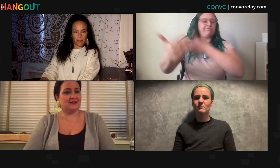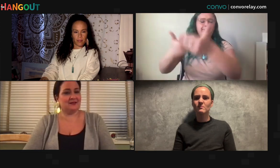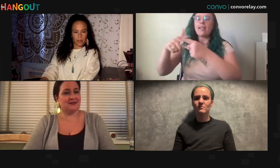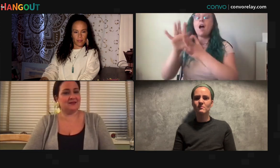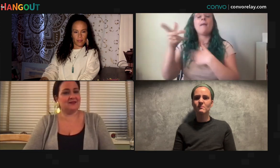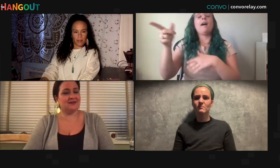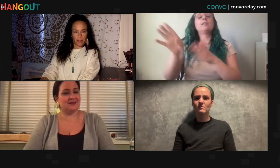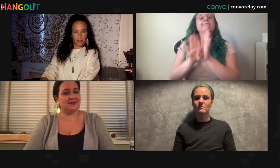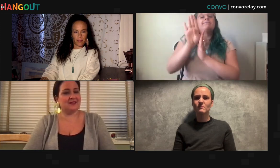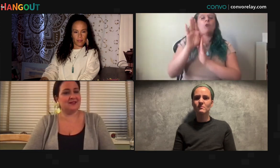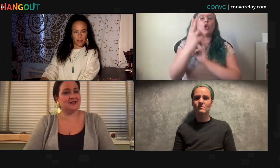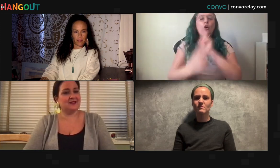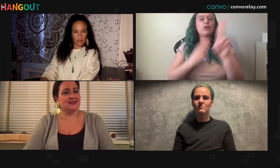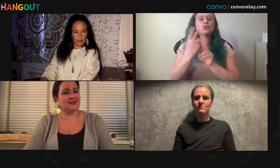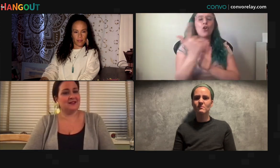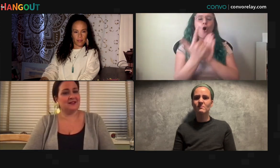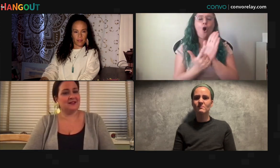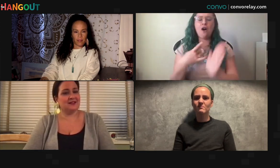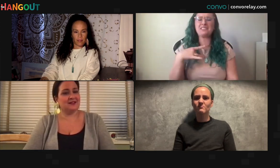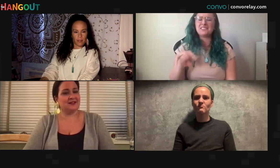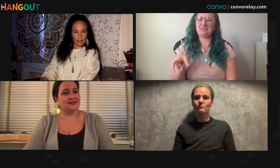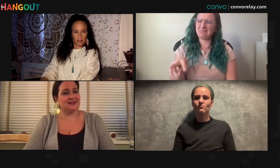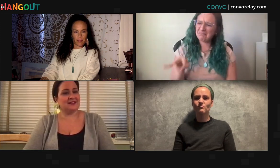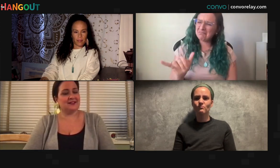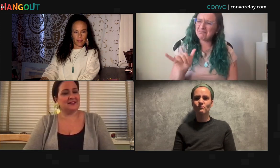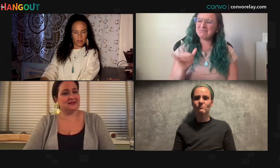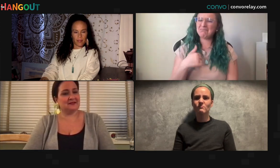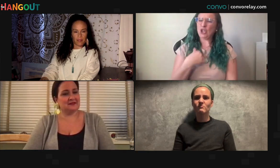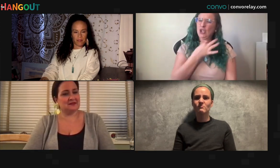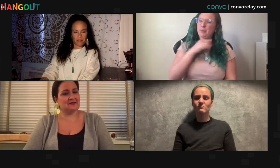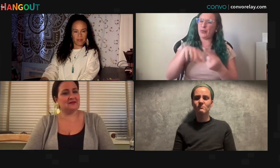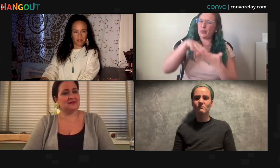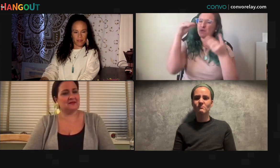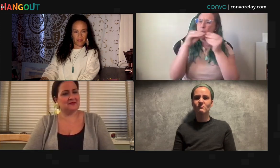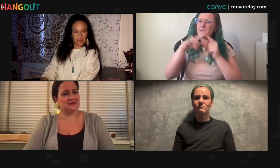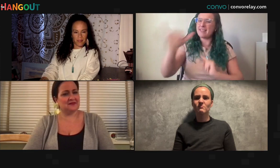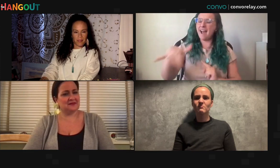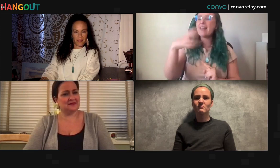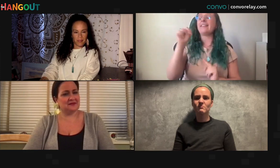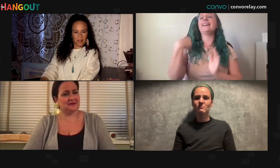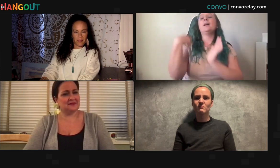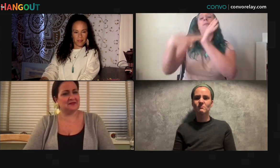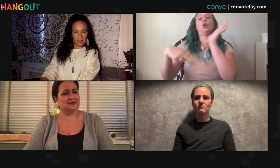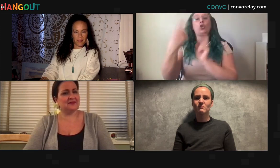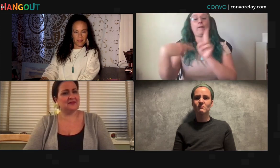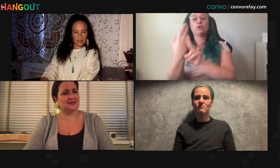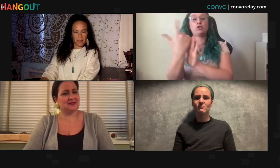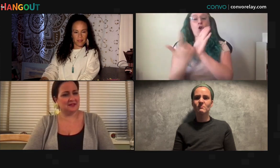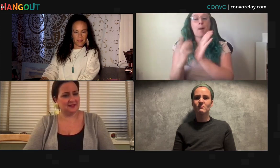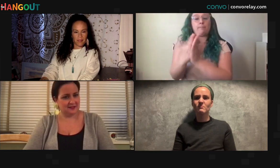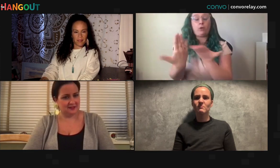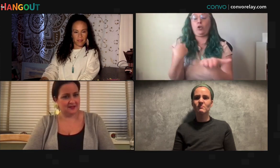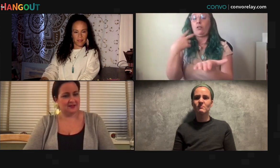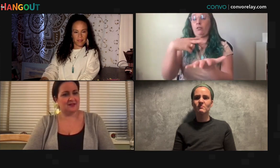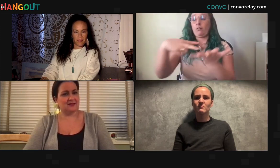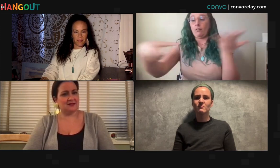a rabbi, and a Christian pastor. They wrote a book, and it was about universal law. And I was curious to learn more about